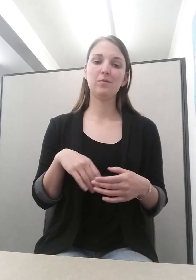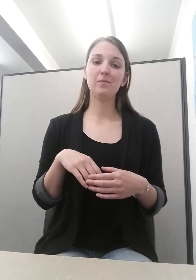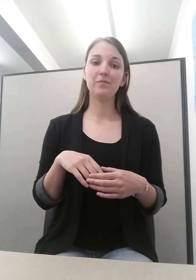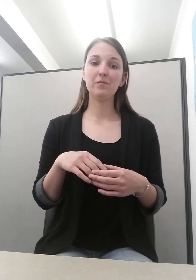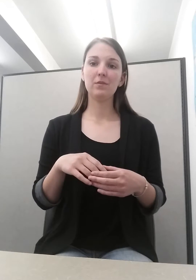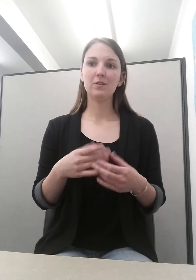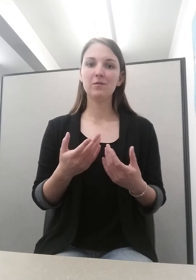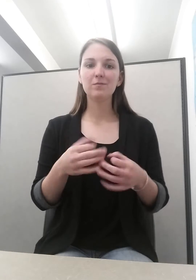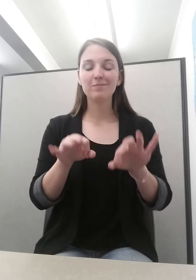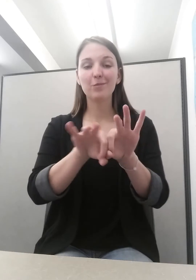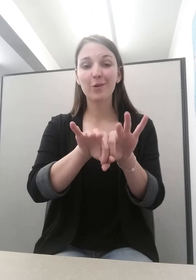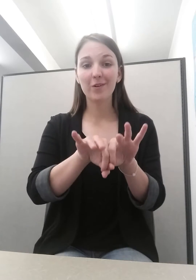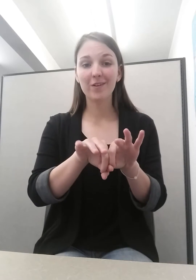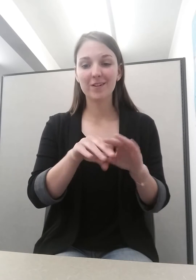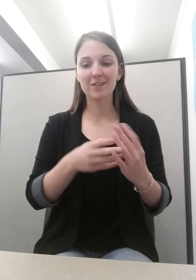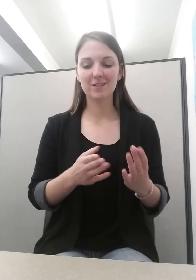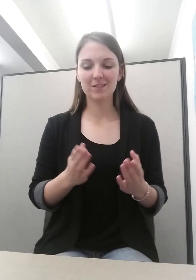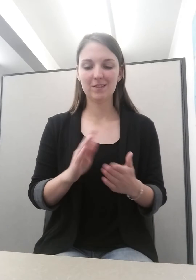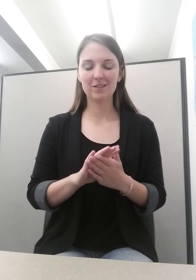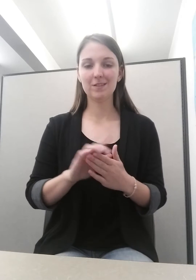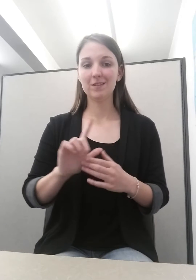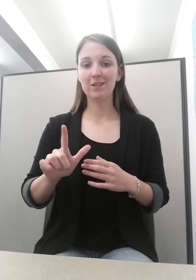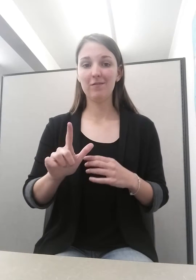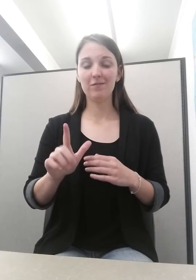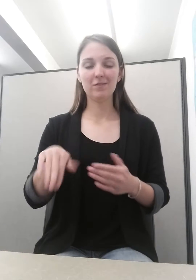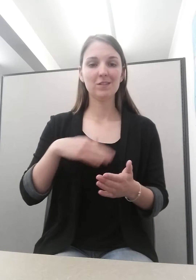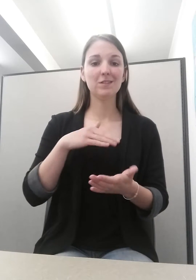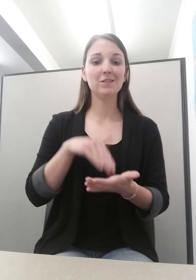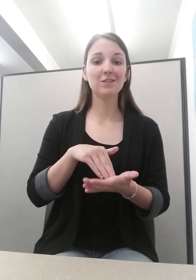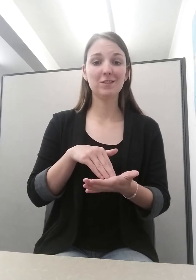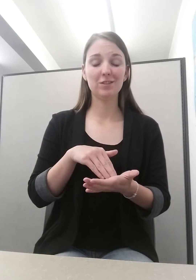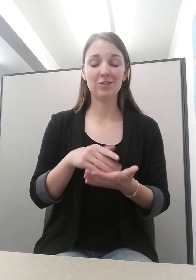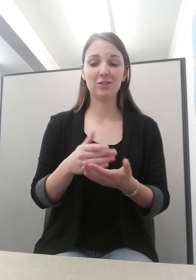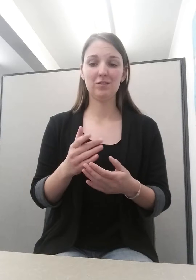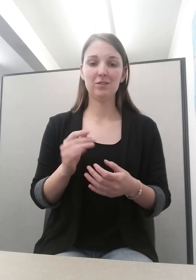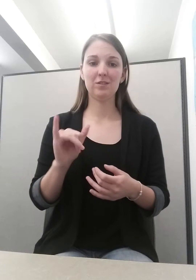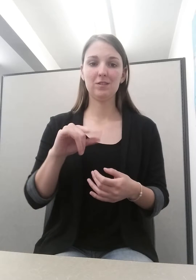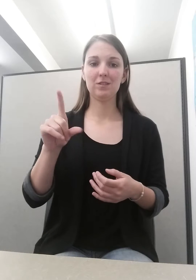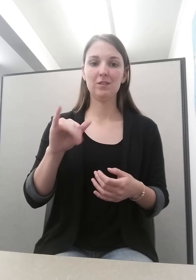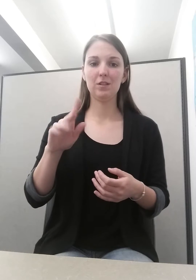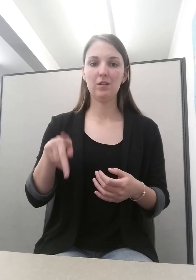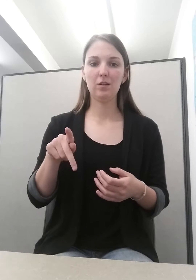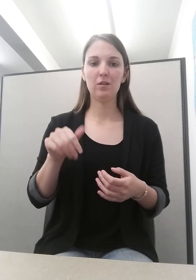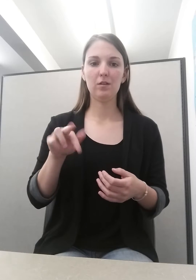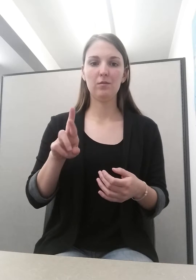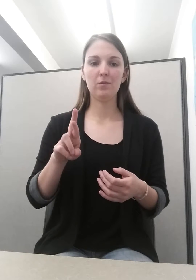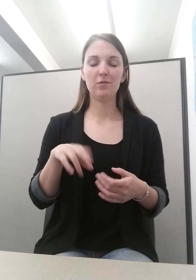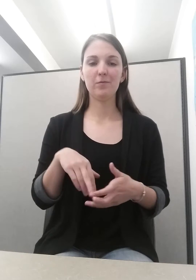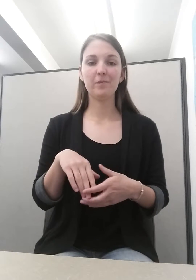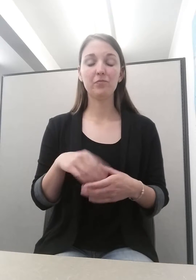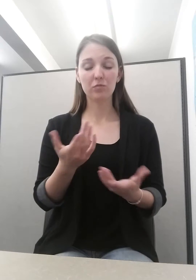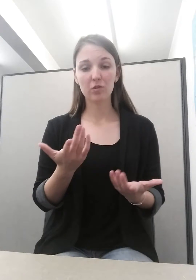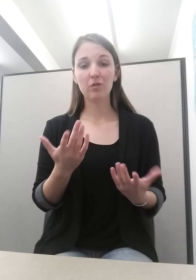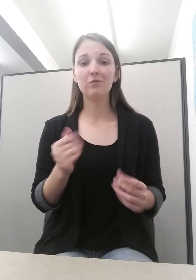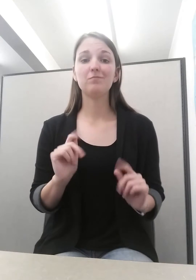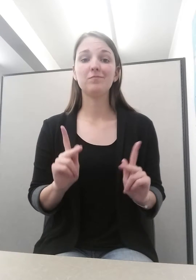the center of the zipper when you baste it in. Okay, so let's say you've sewn up the left side, you've sewn up the